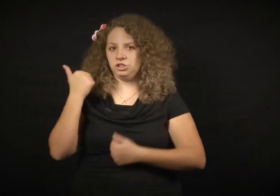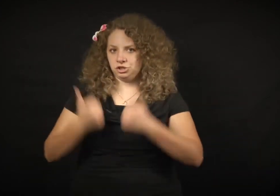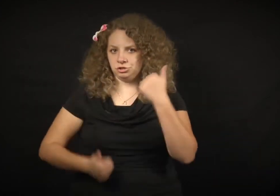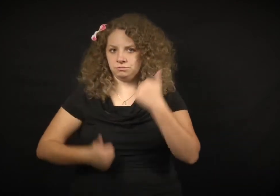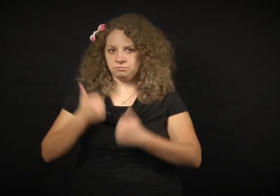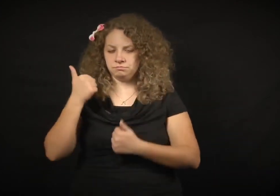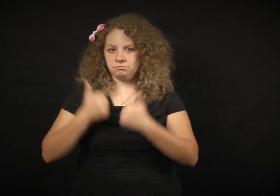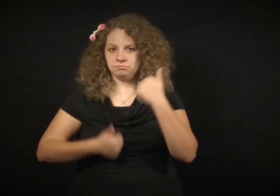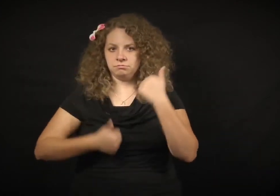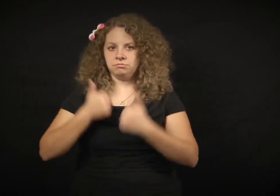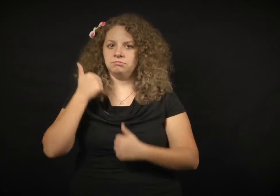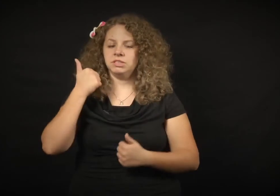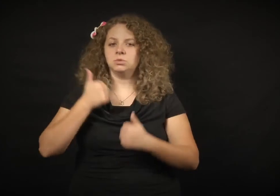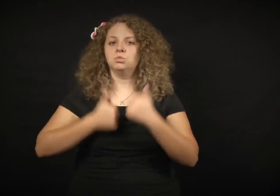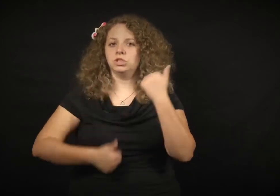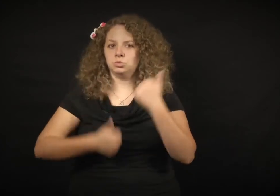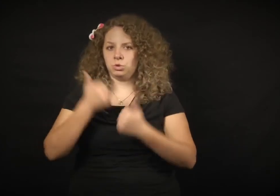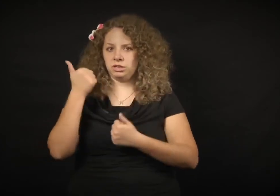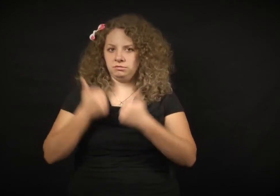Which, as in which one.